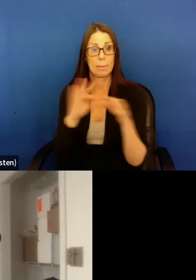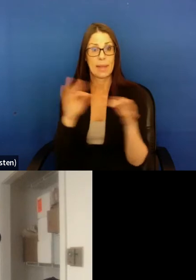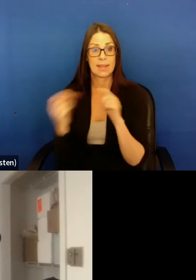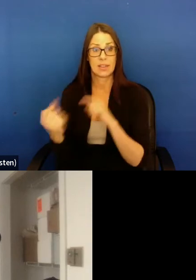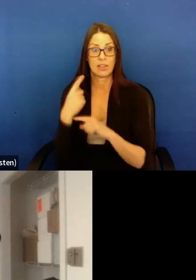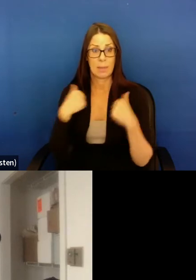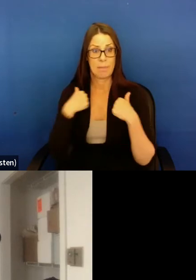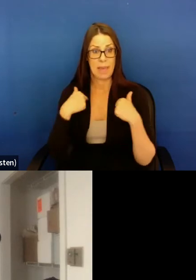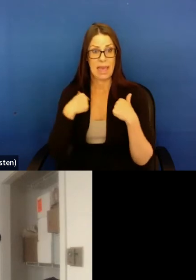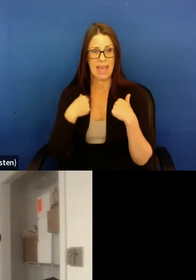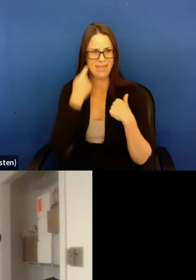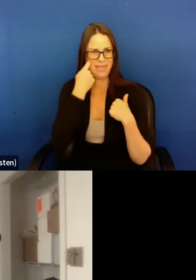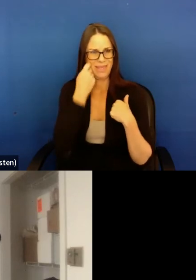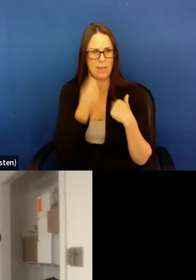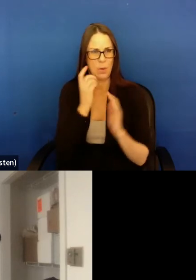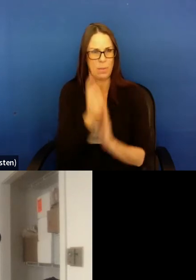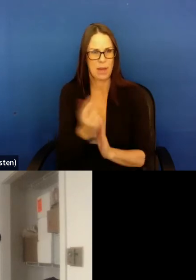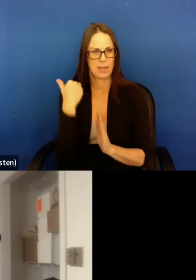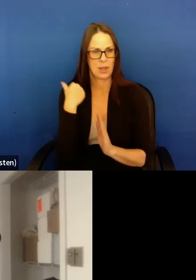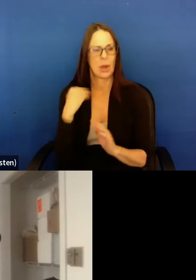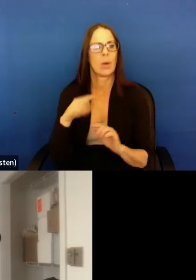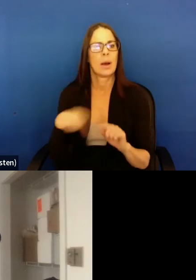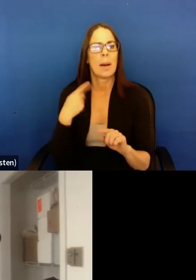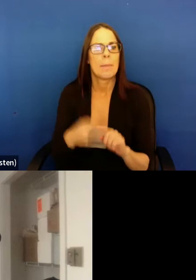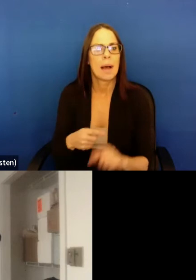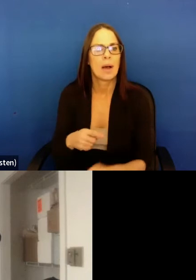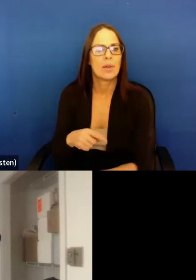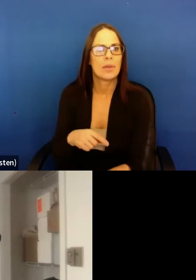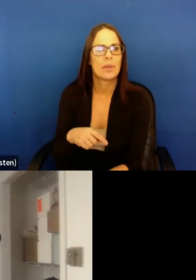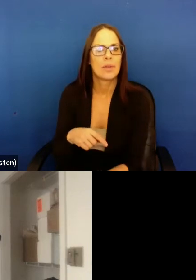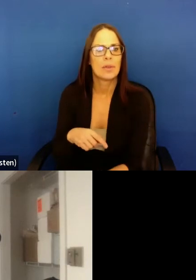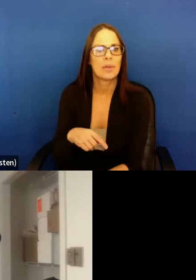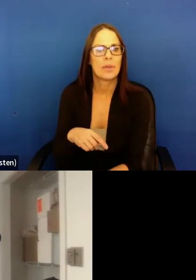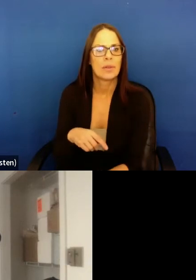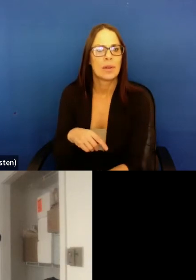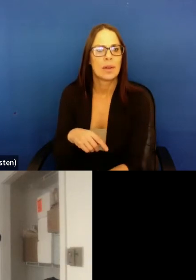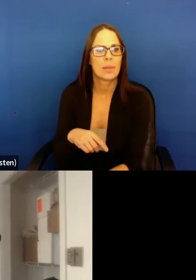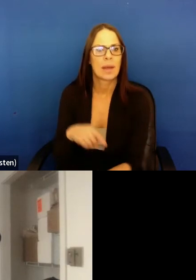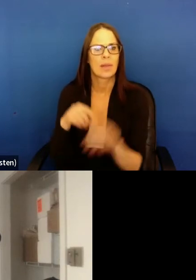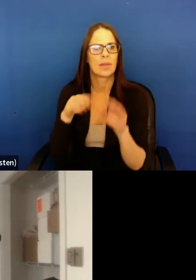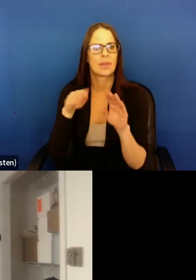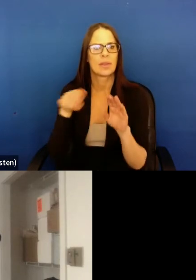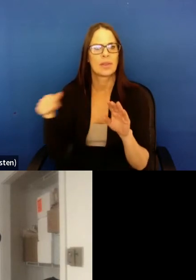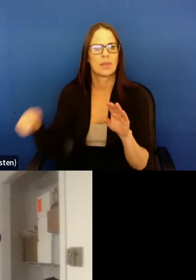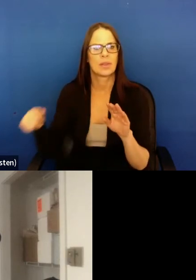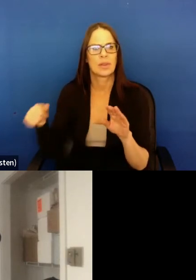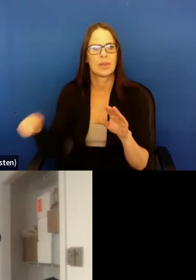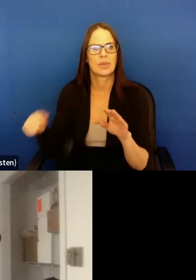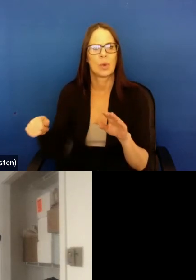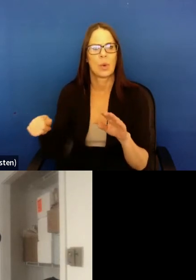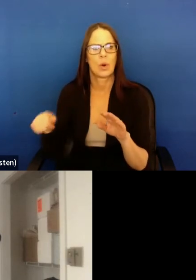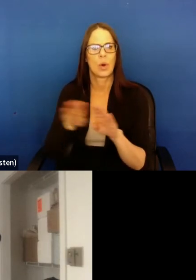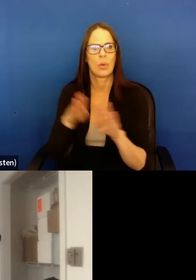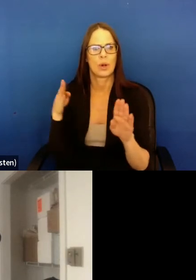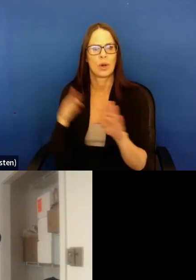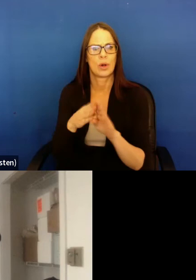about the IV door opener for the dining hall, and they mentioned that the reason why it doesn't work a lot of